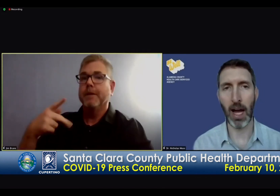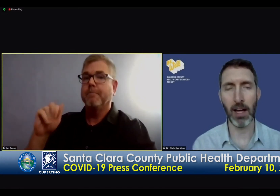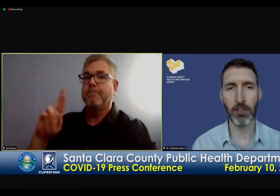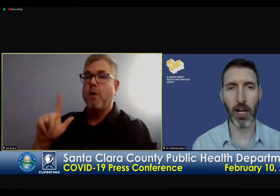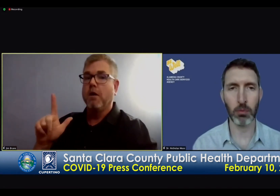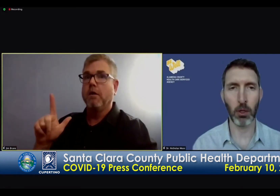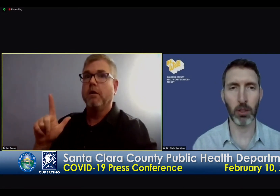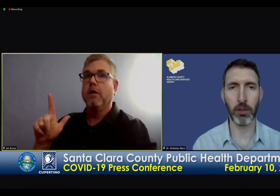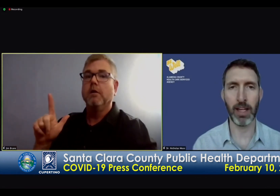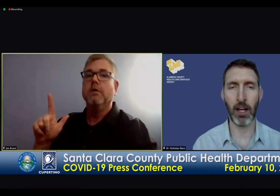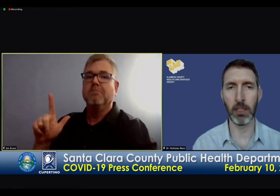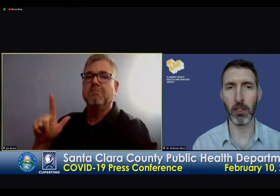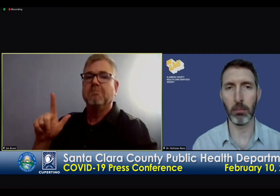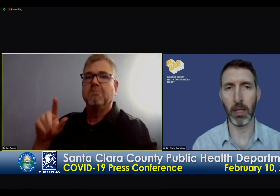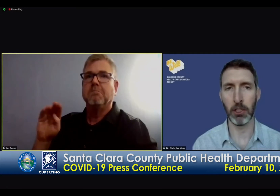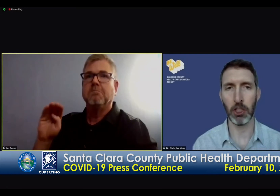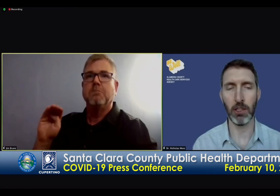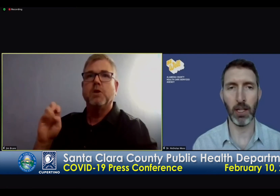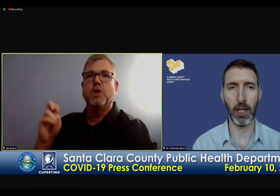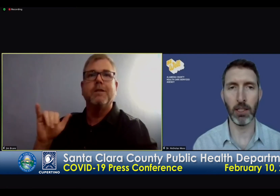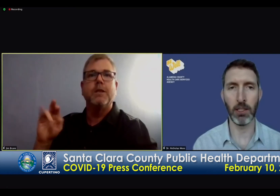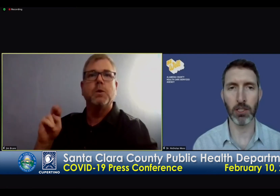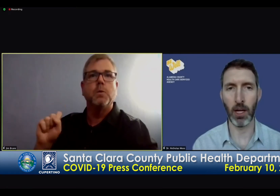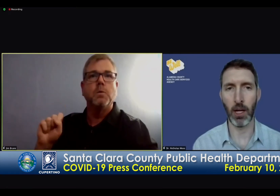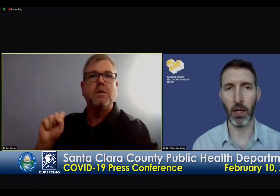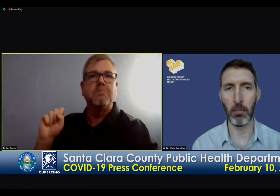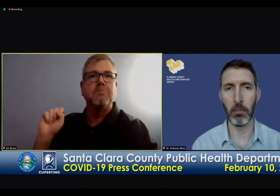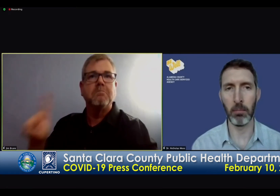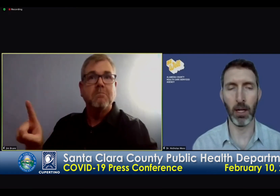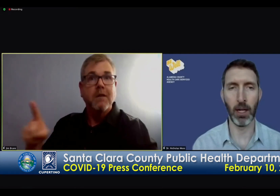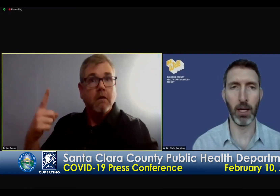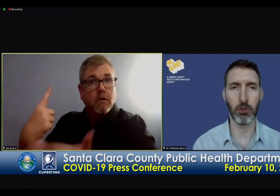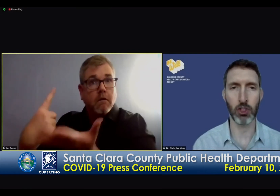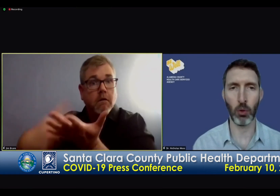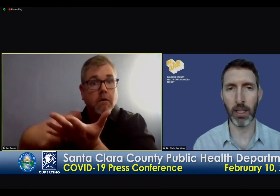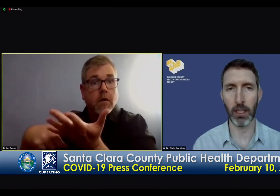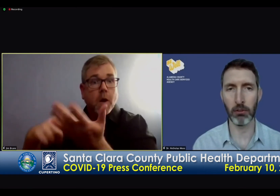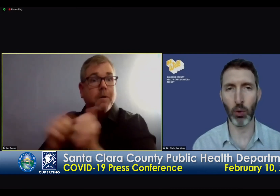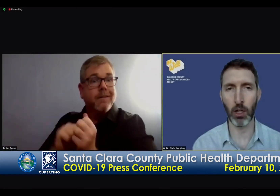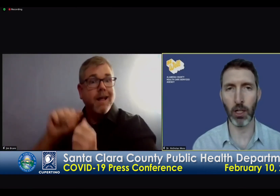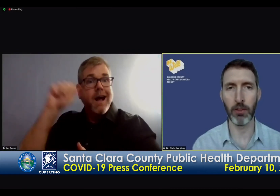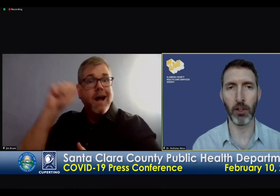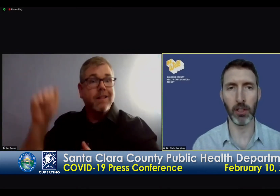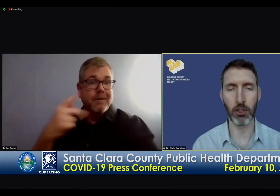I have not spoken with the Alameda patient, and still waiting